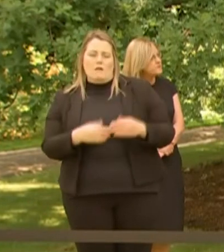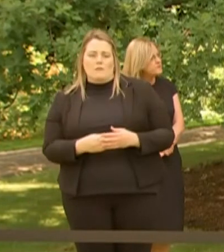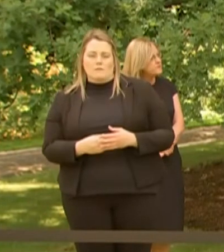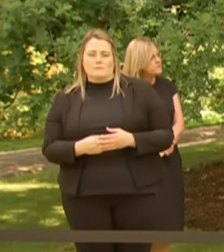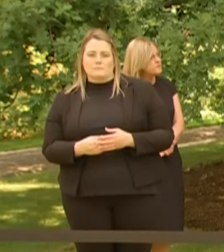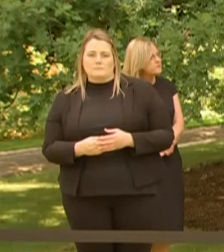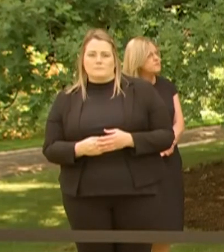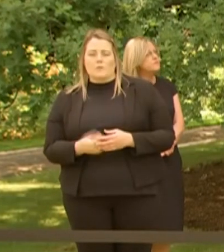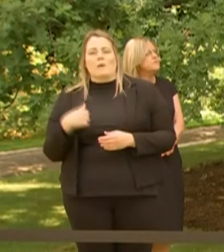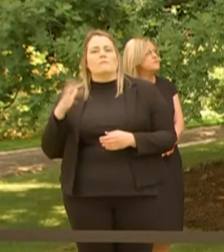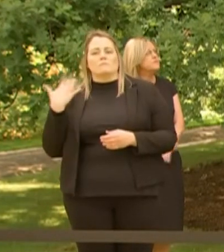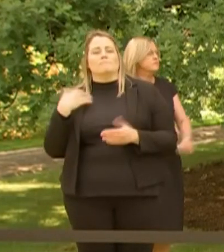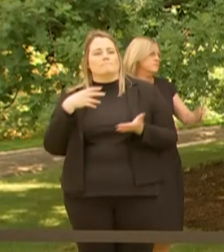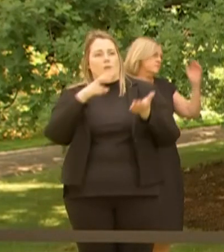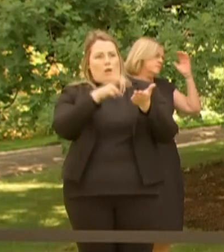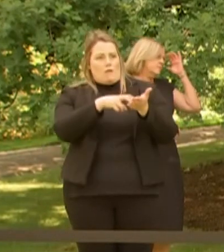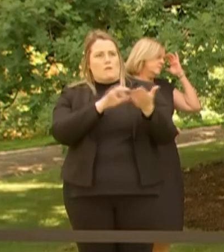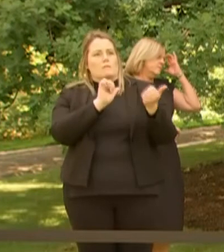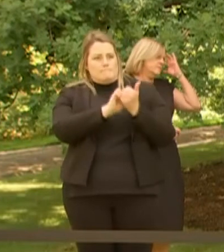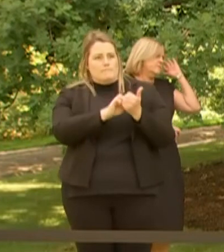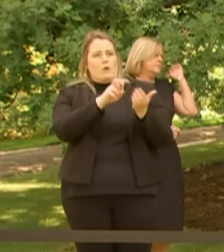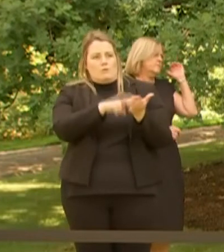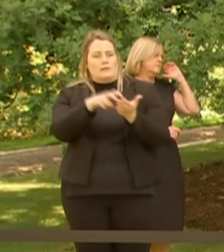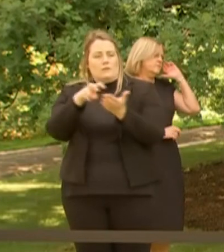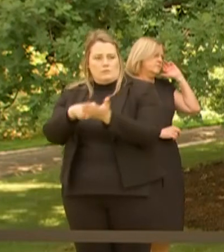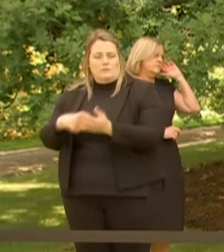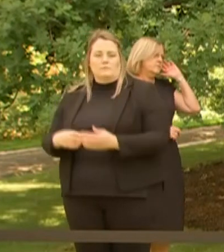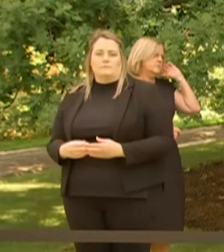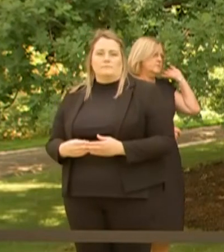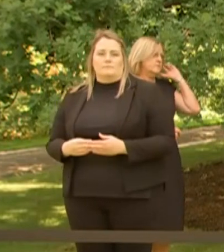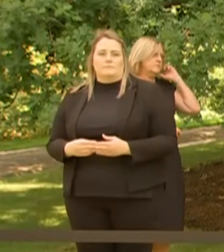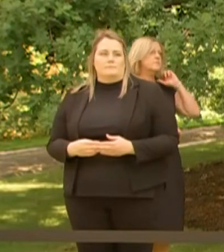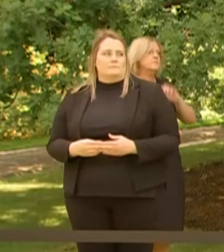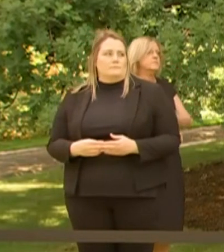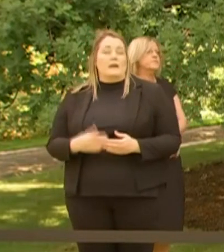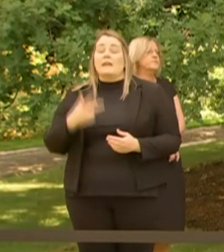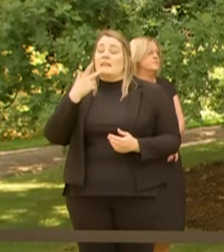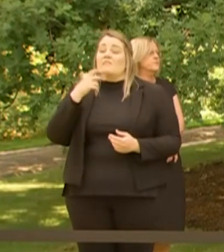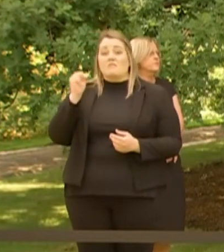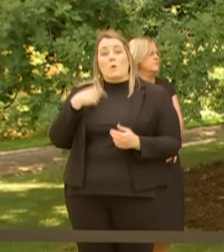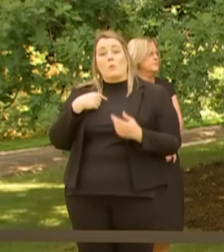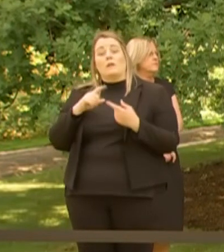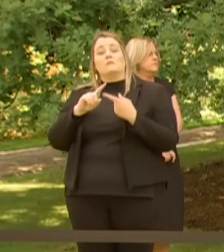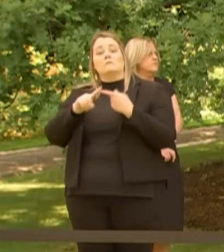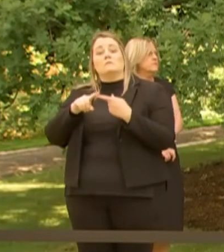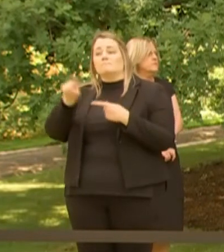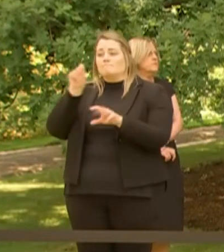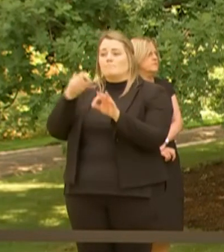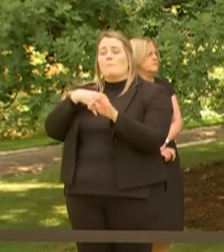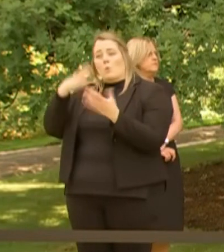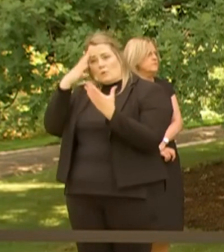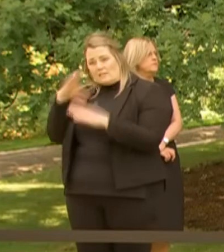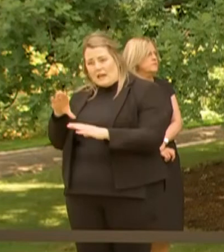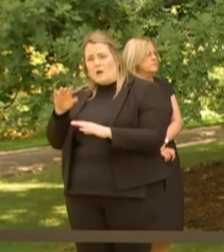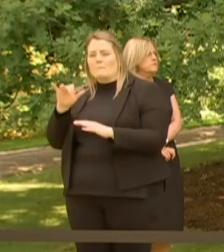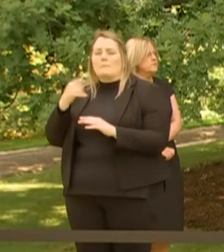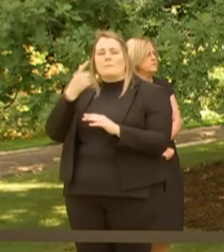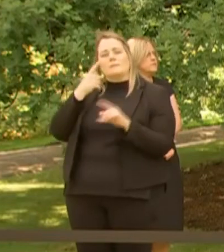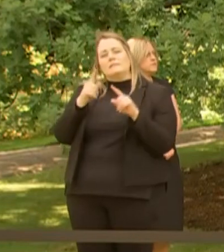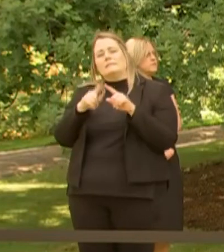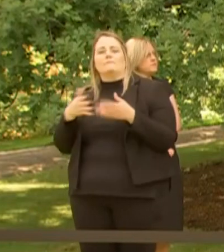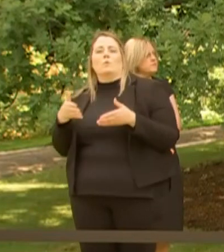these contracts, and wherever possible, if we expand the program, that would be absolutely the priority, is to look at alternate styles where they're